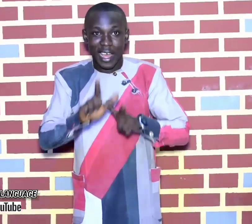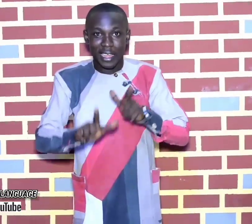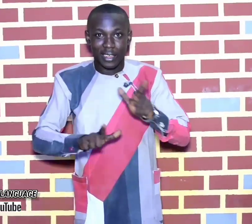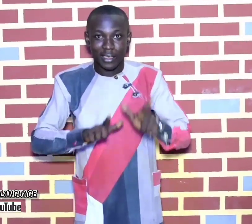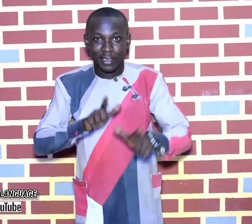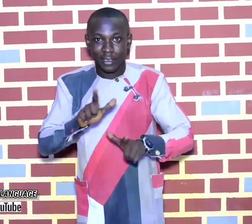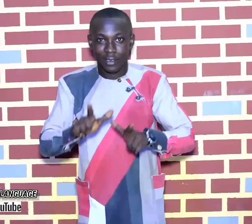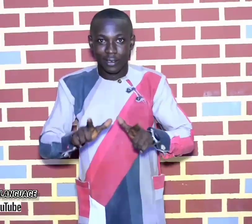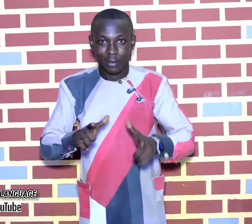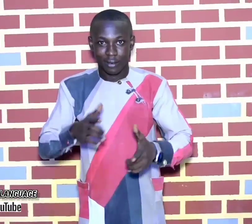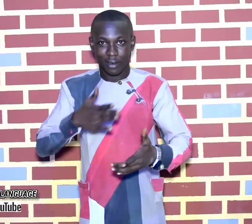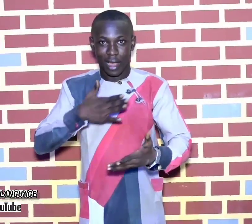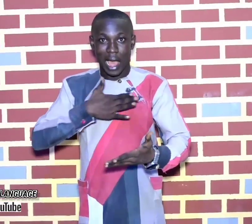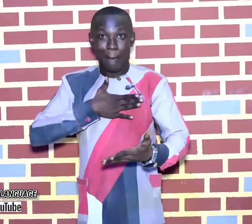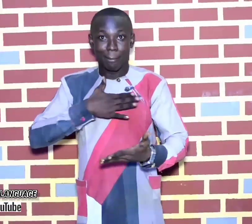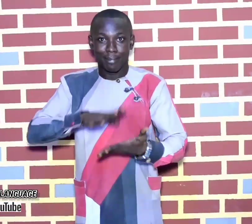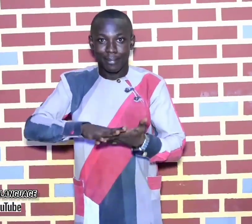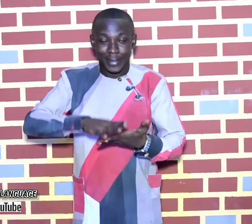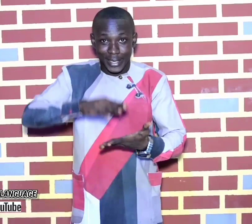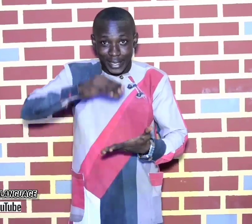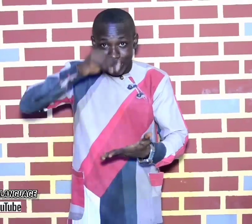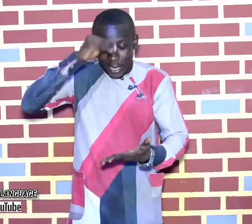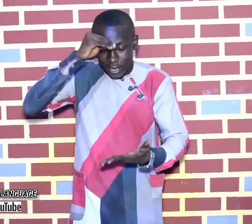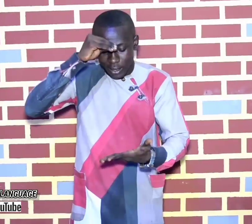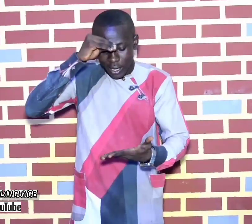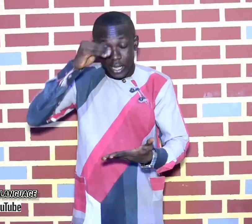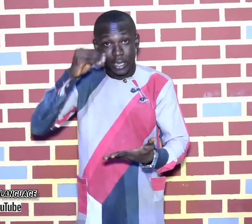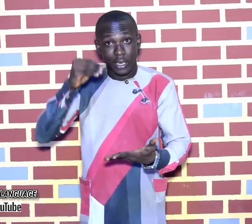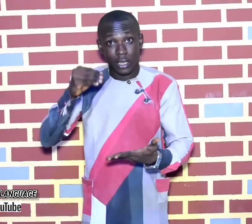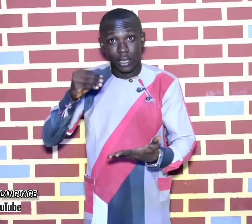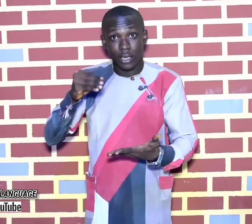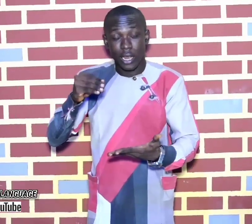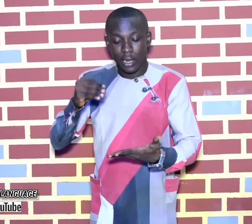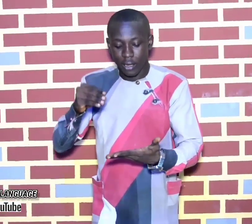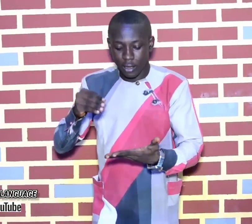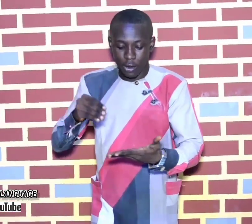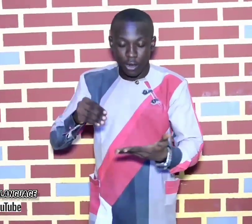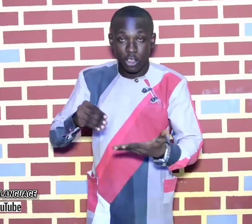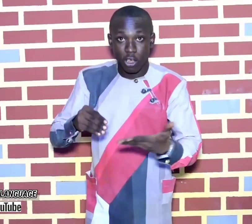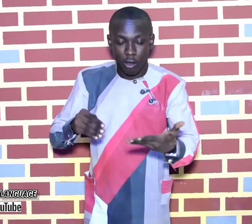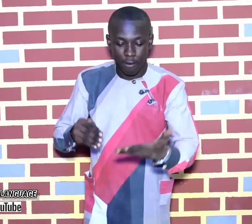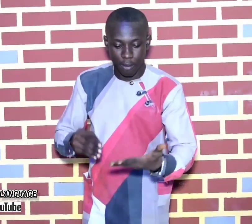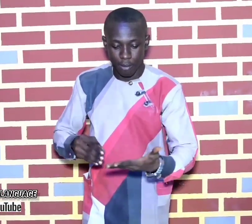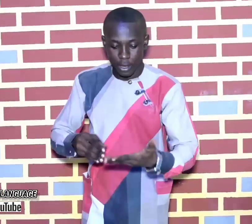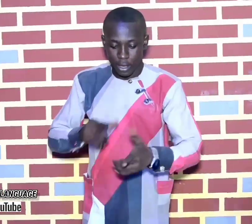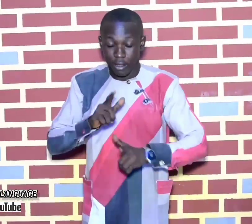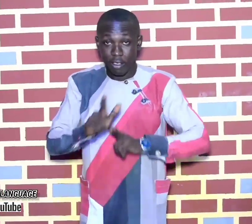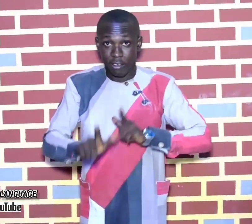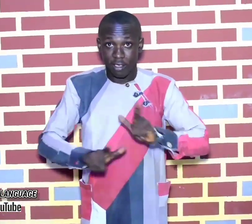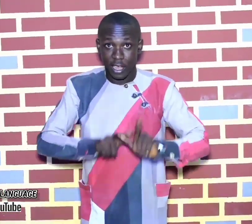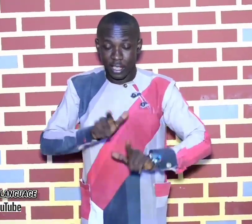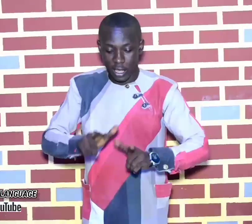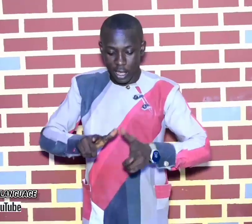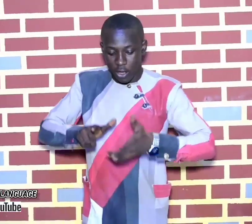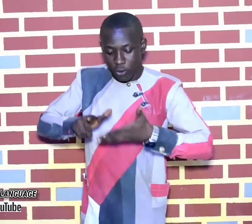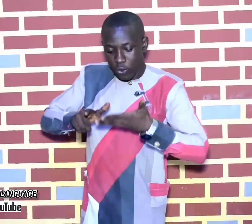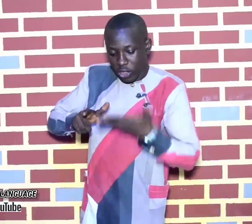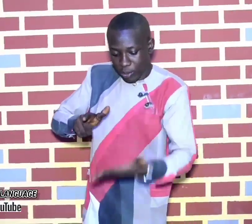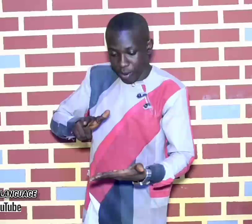Sign. I'm learning. The origin comes from this is a sign here which